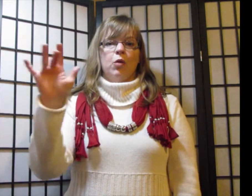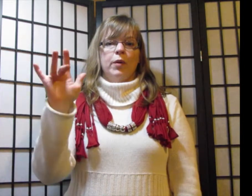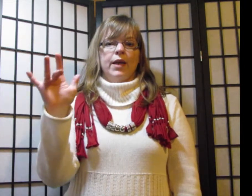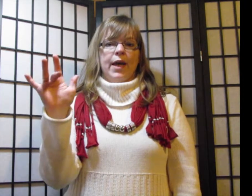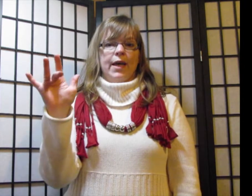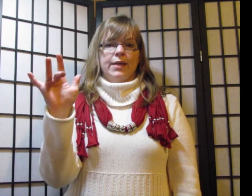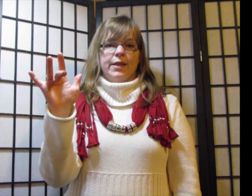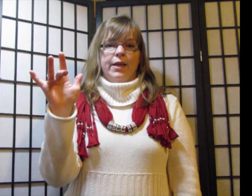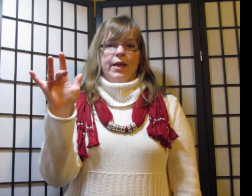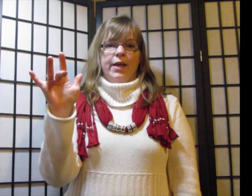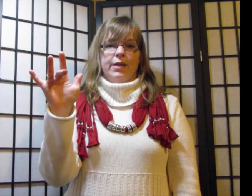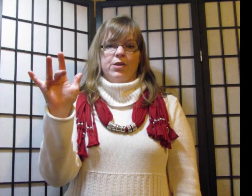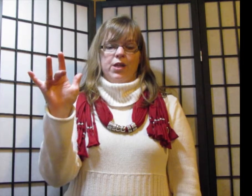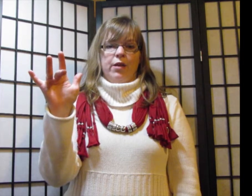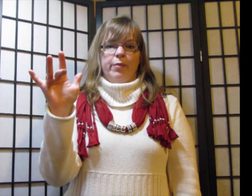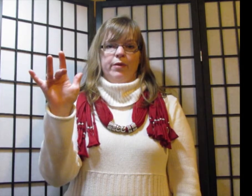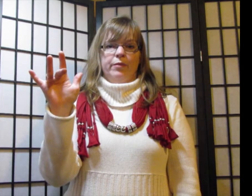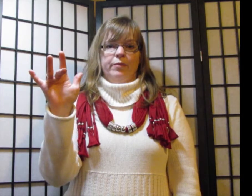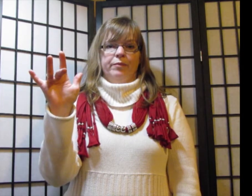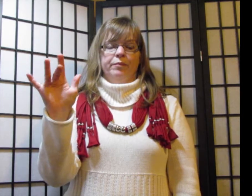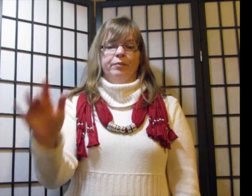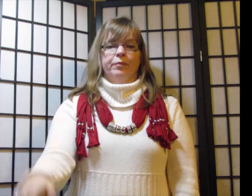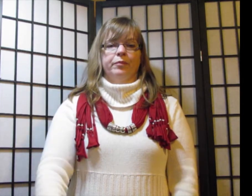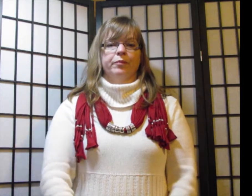Open 8 hand shape.